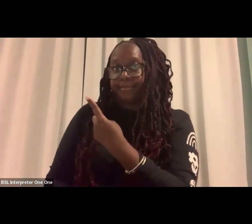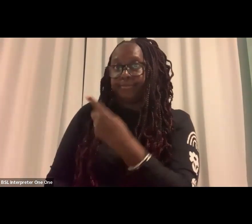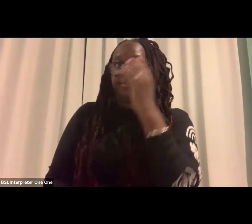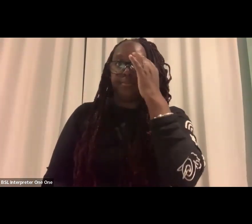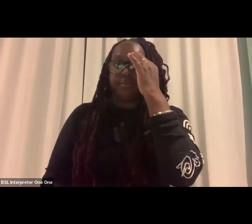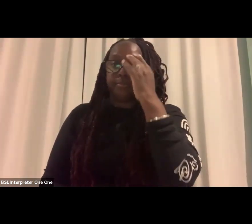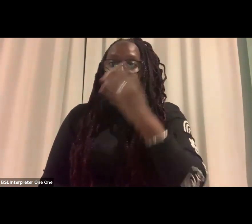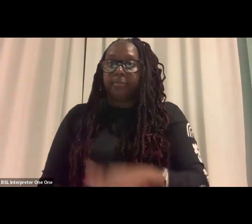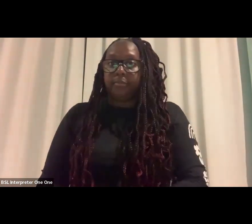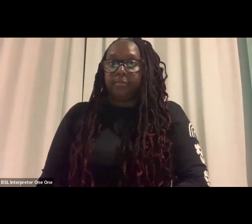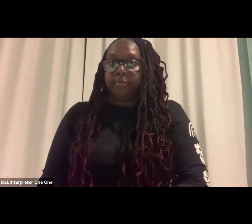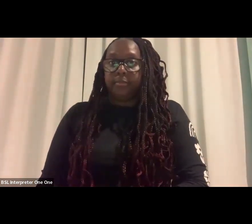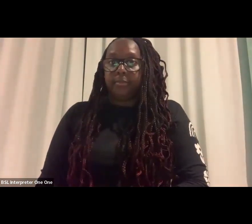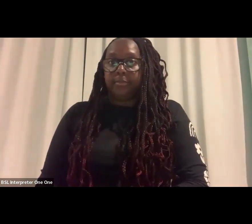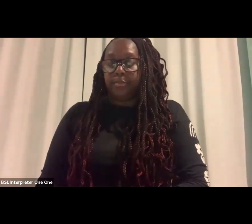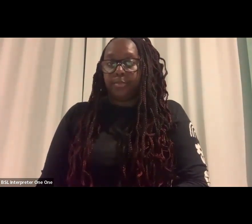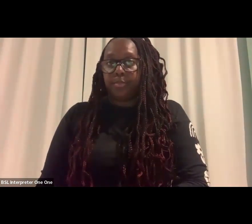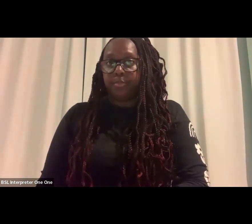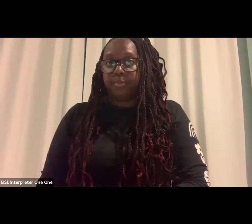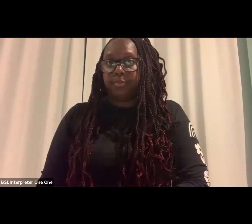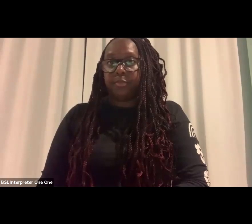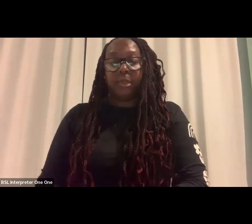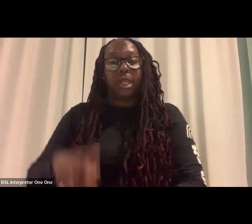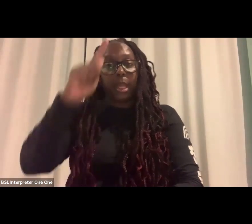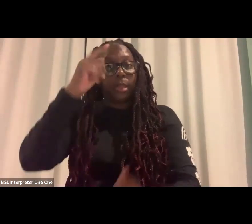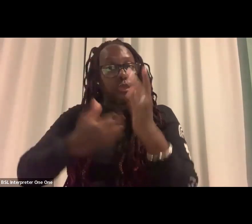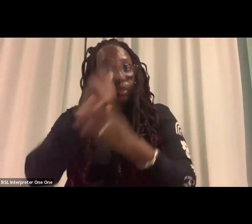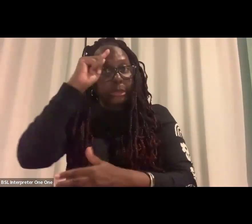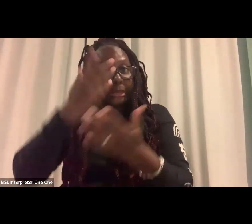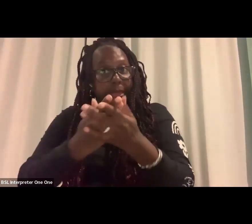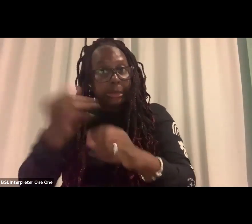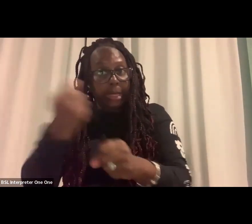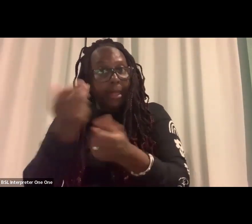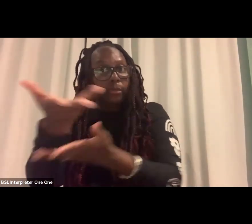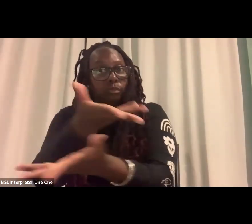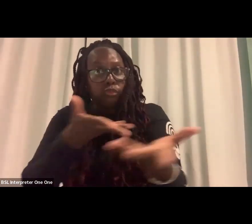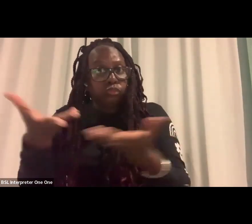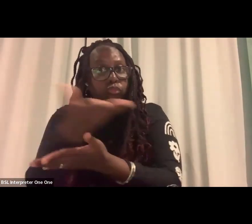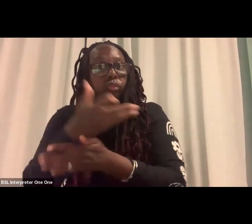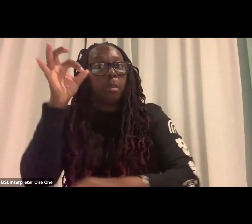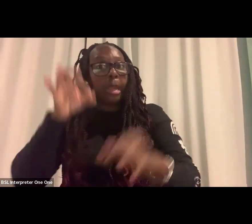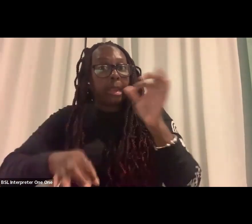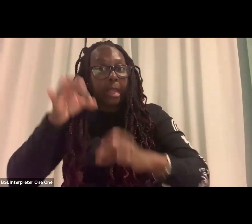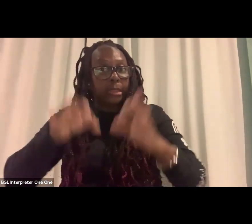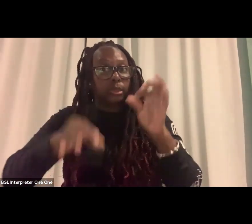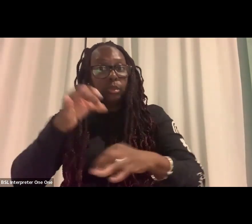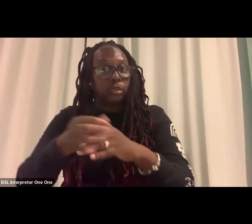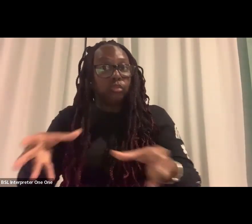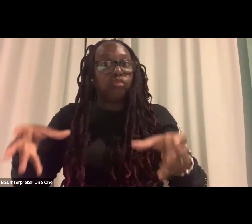qualitative impact analysis as a new decision-making tool for political and budgetary arbitration